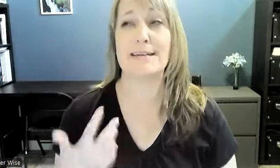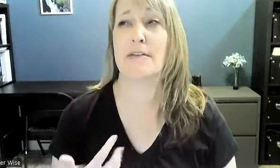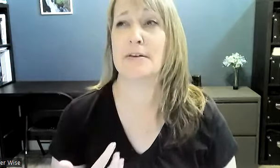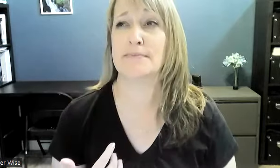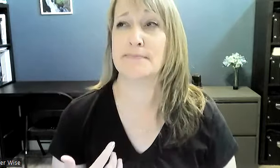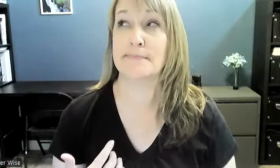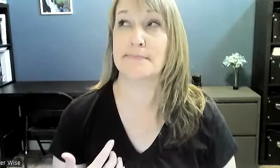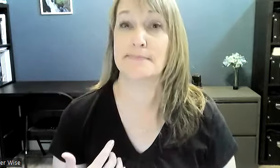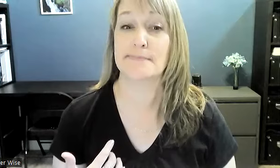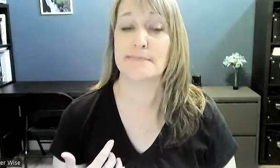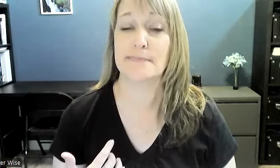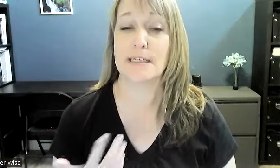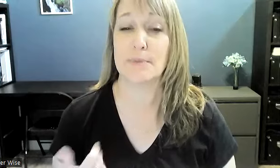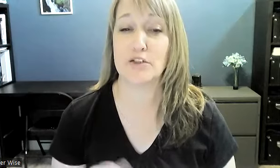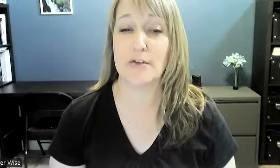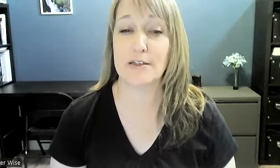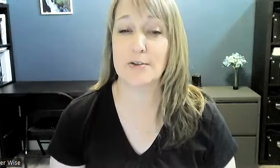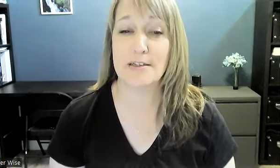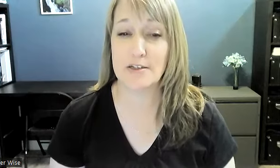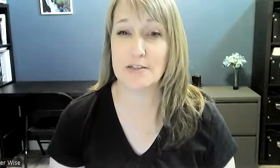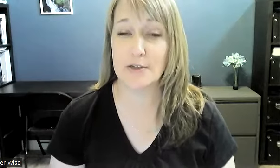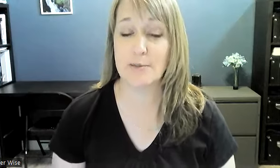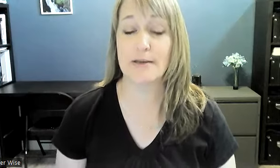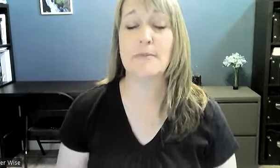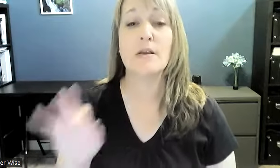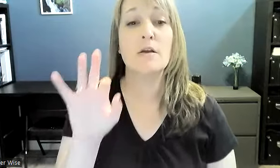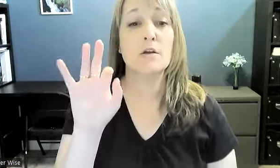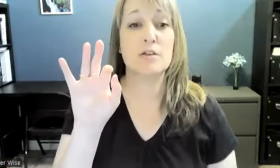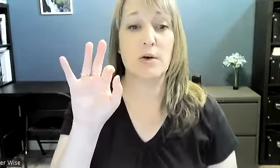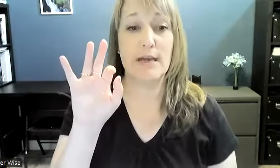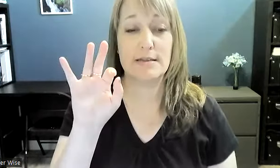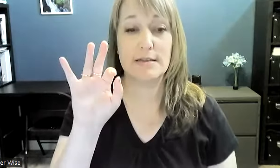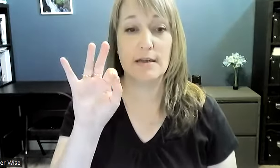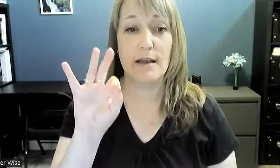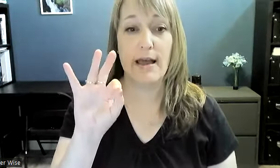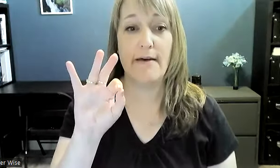of a special thing to it. It's not just finger spelling. So it's F-I-X,